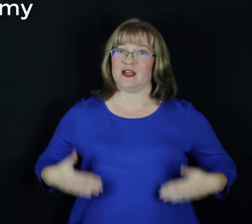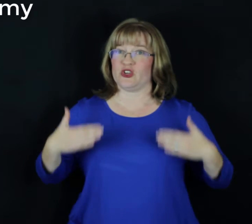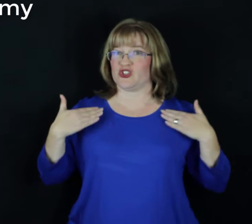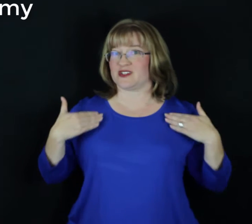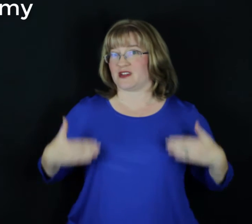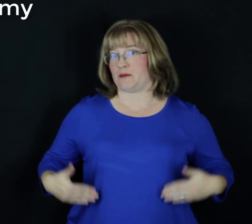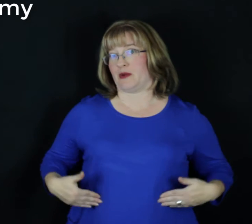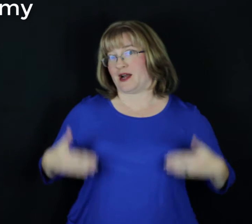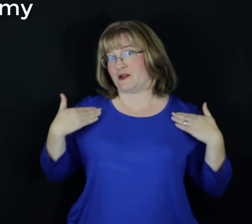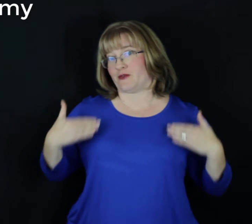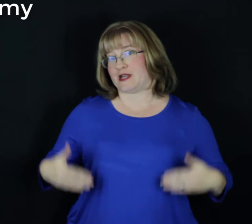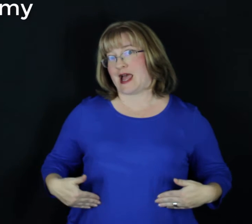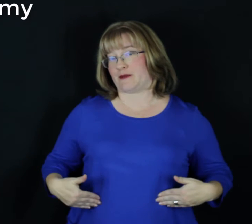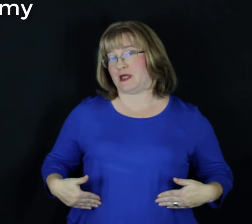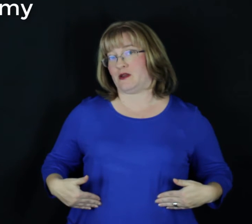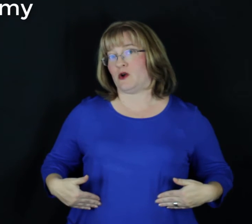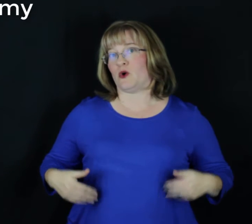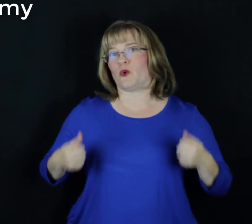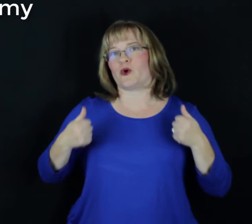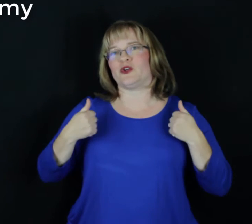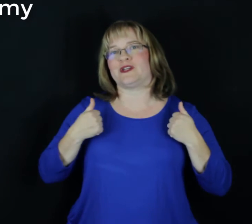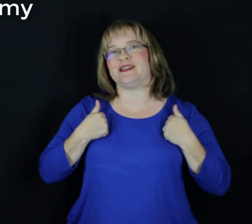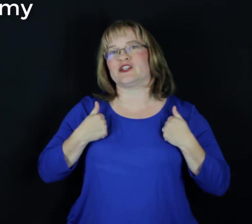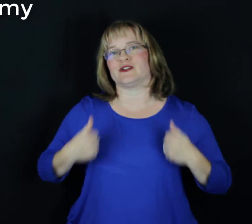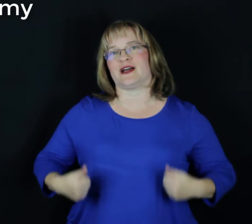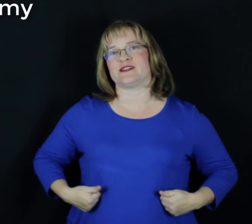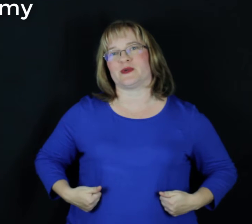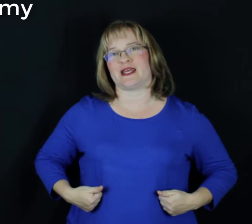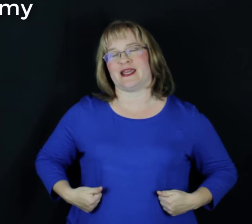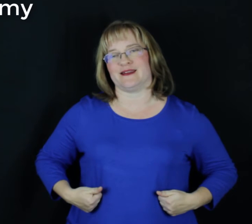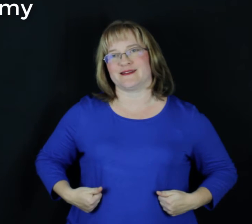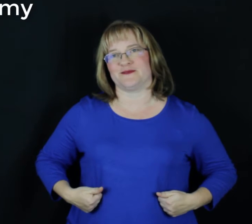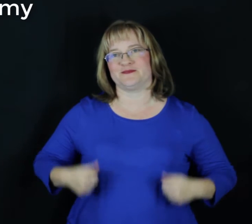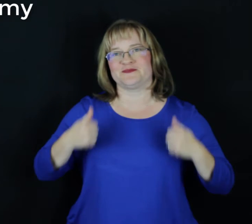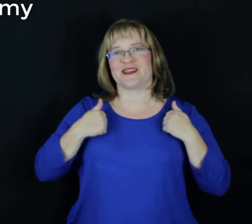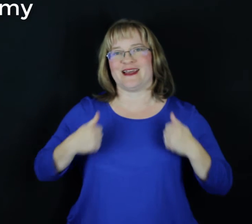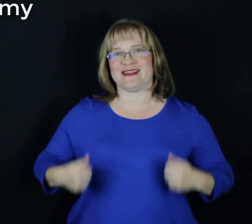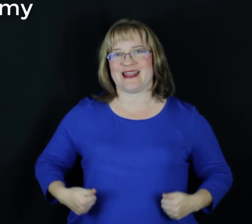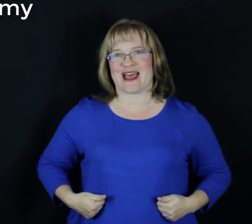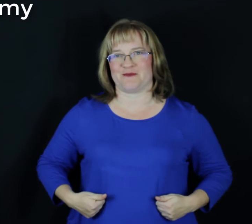You can just sign body for anatomy, or you can initialize it with A's. Anatomy.